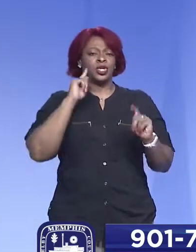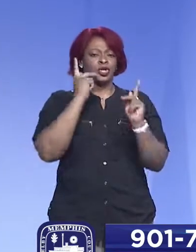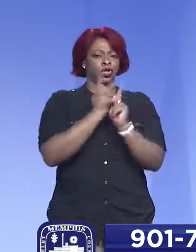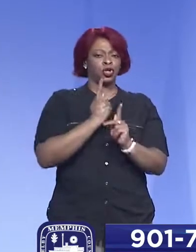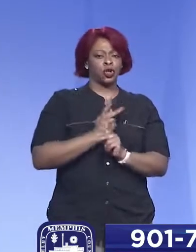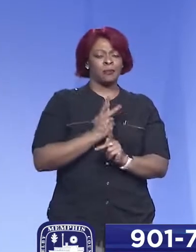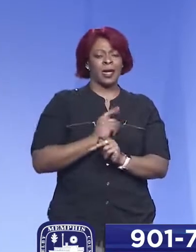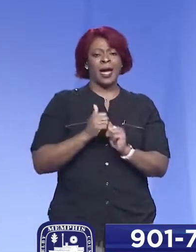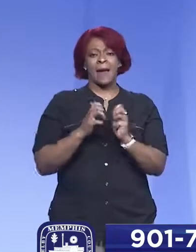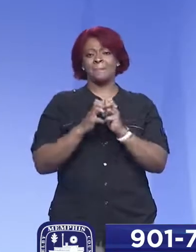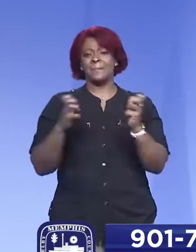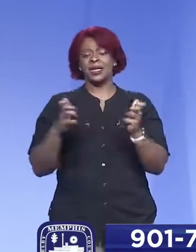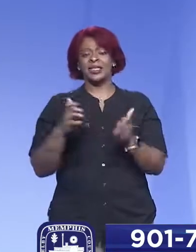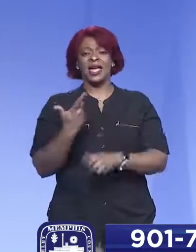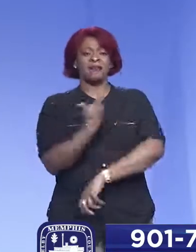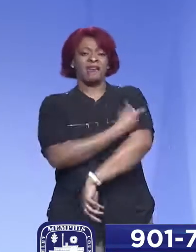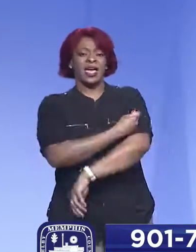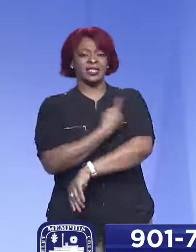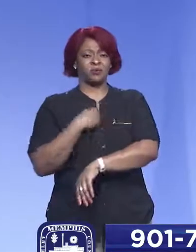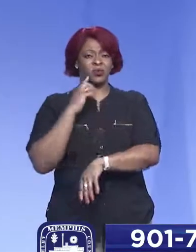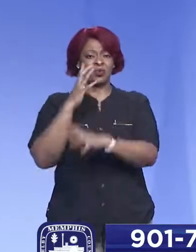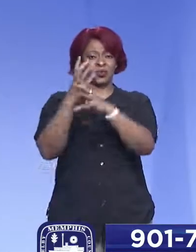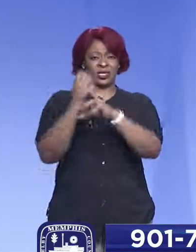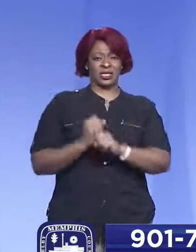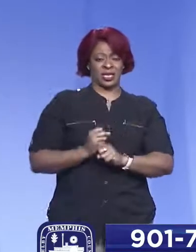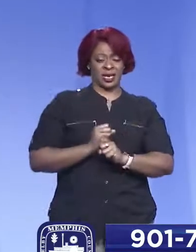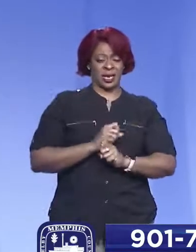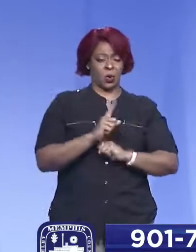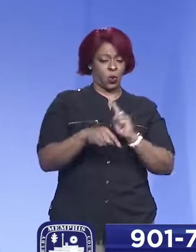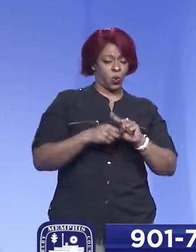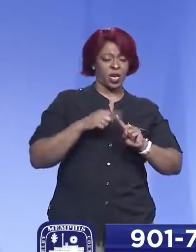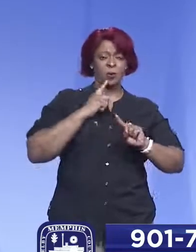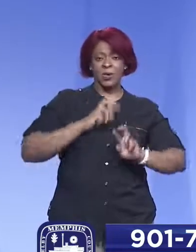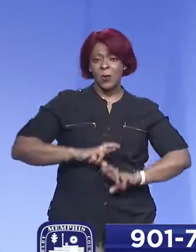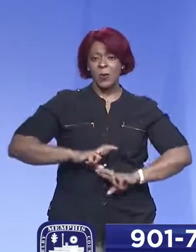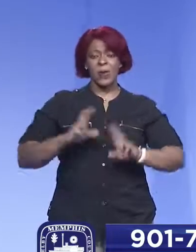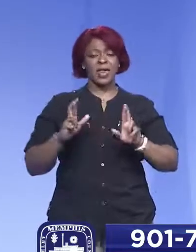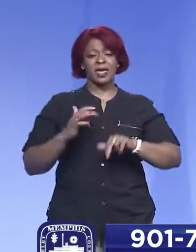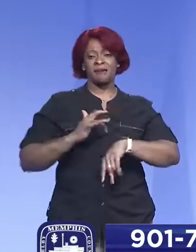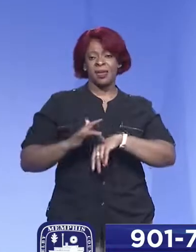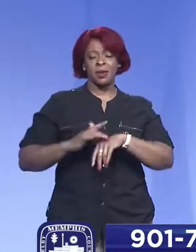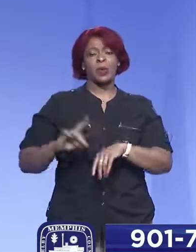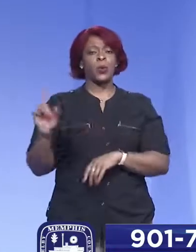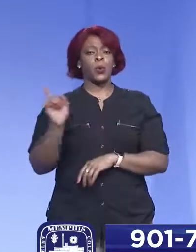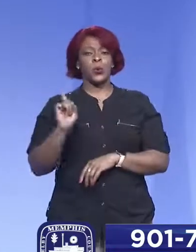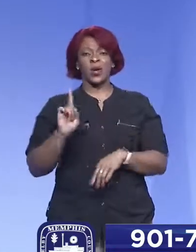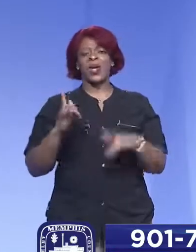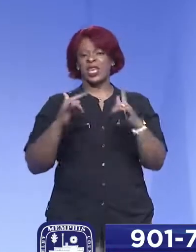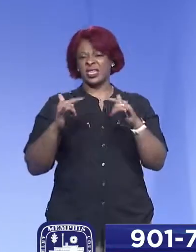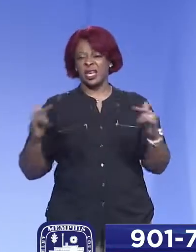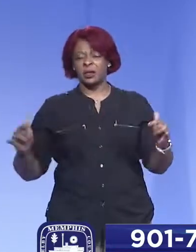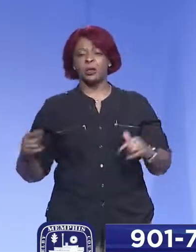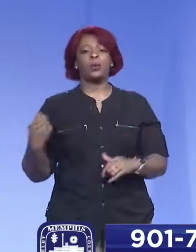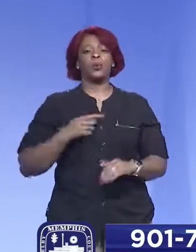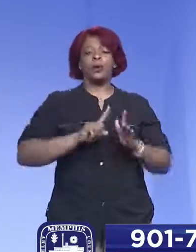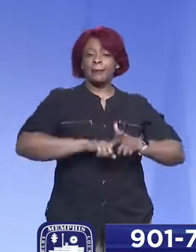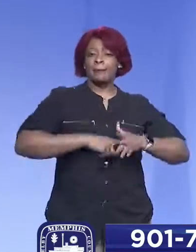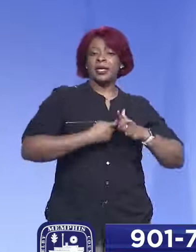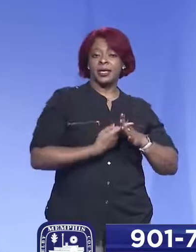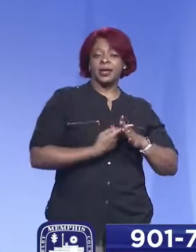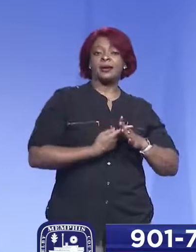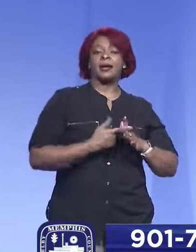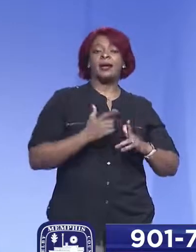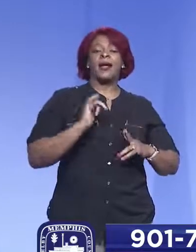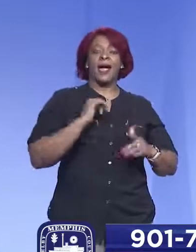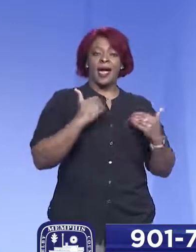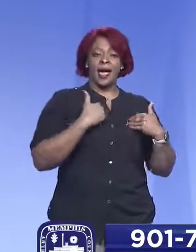exactly how much vaccine we're going to have available, when it's going to be available, where, etc. But we'll begin, and I've had